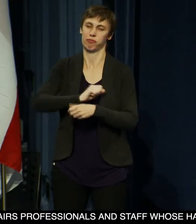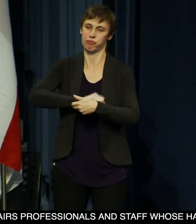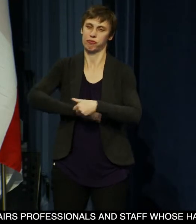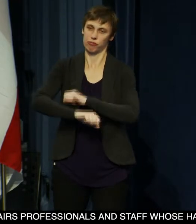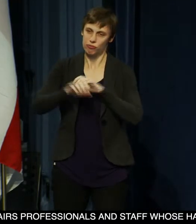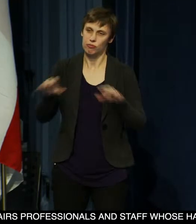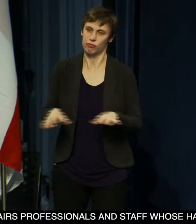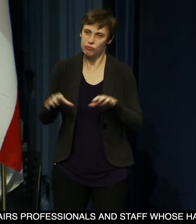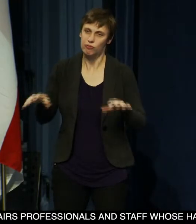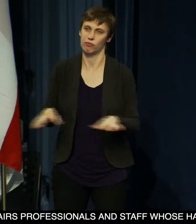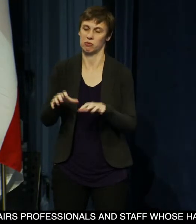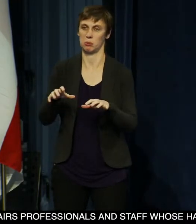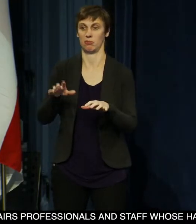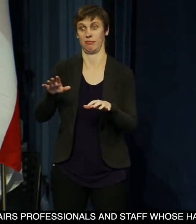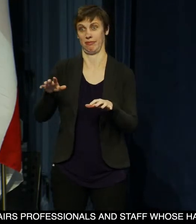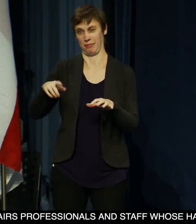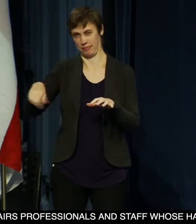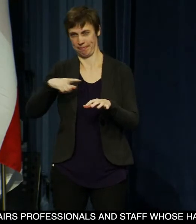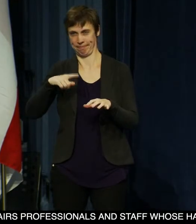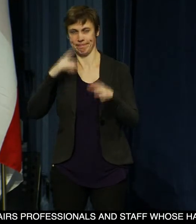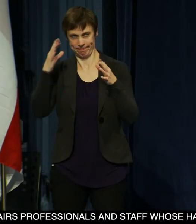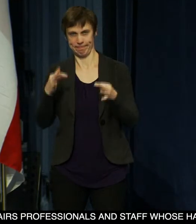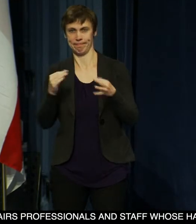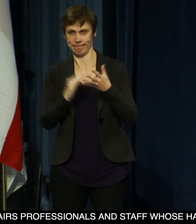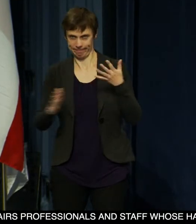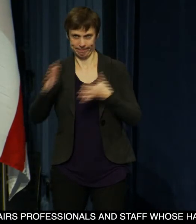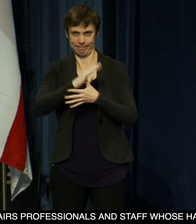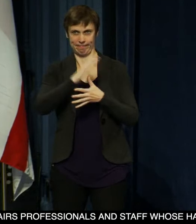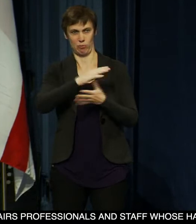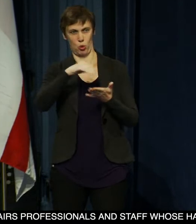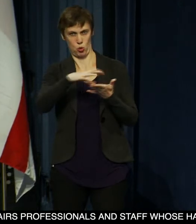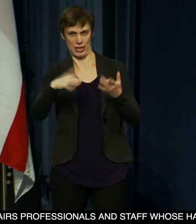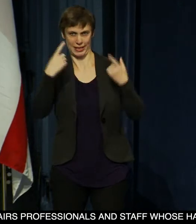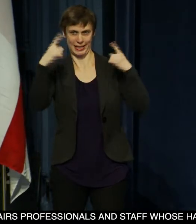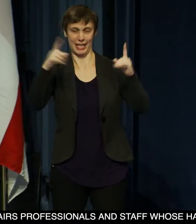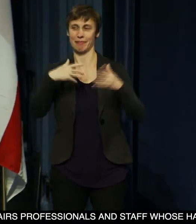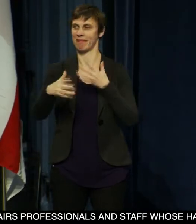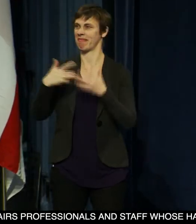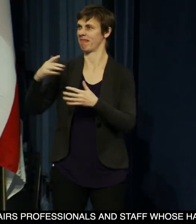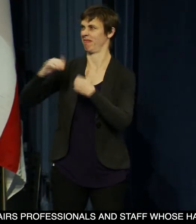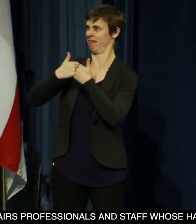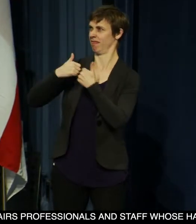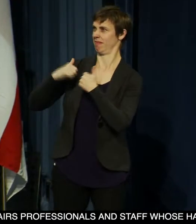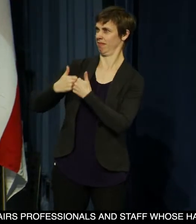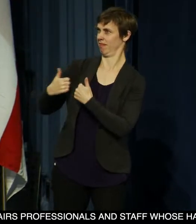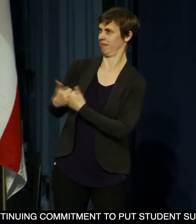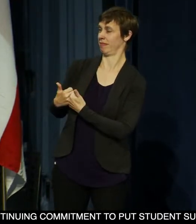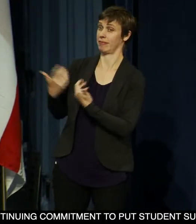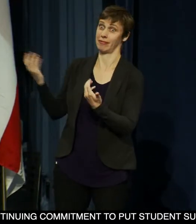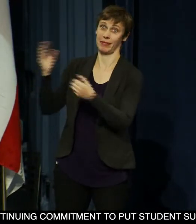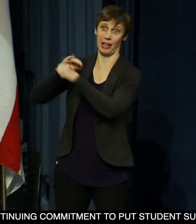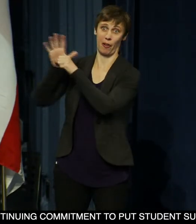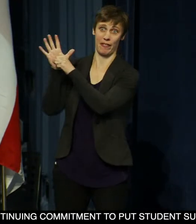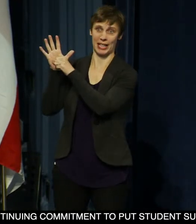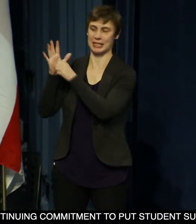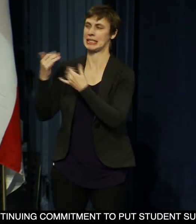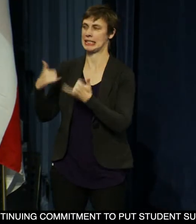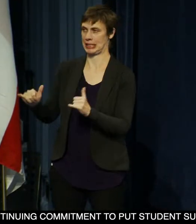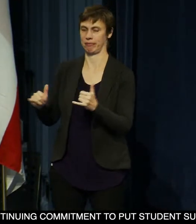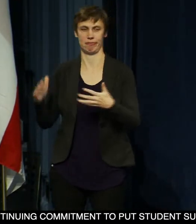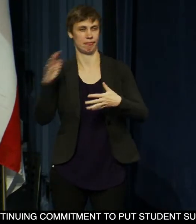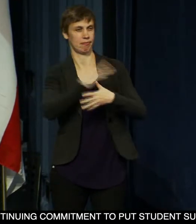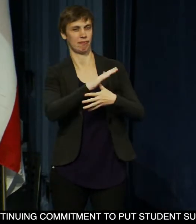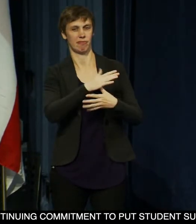student success first, no matter what challenges were facing us, even a global pandemic. I'd like to